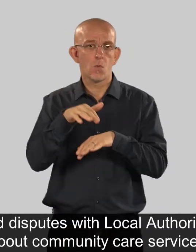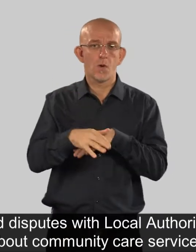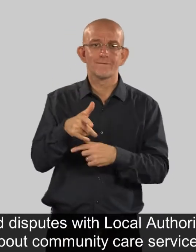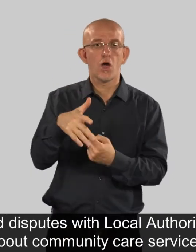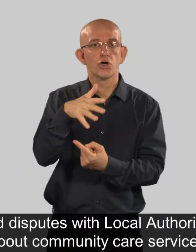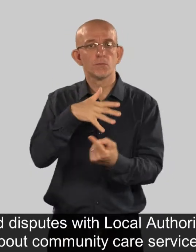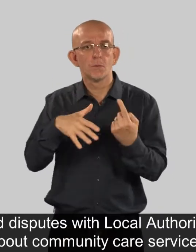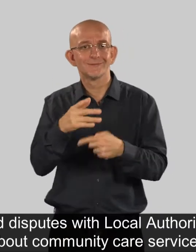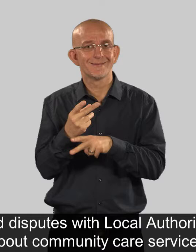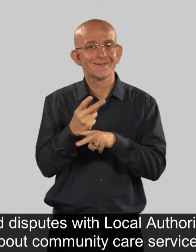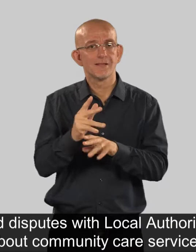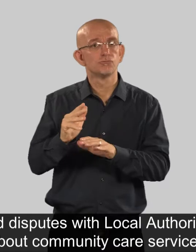care services.